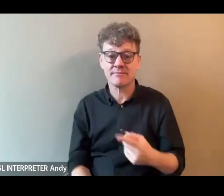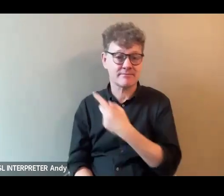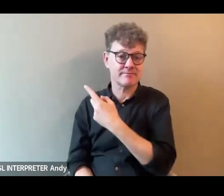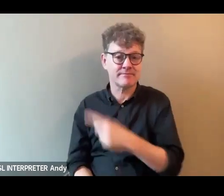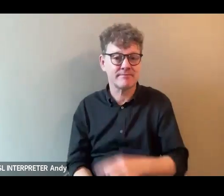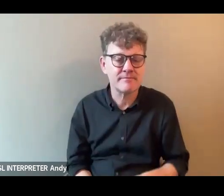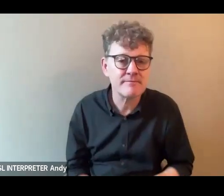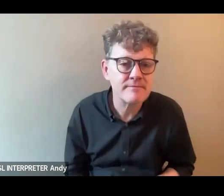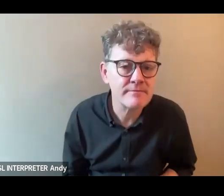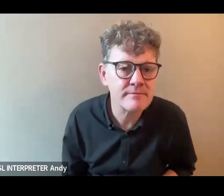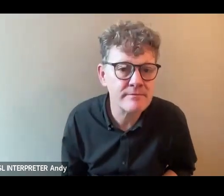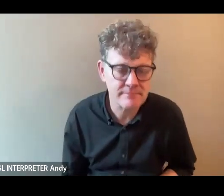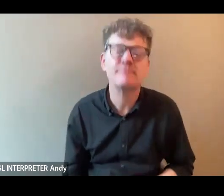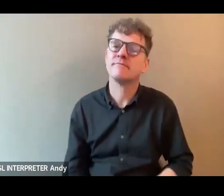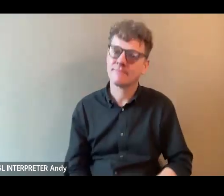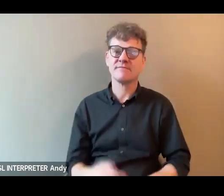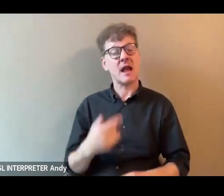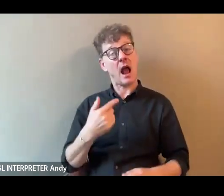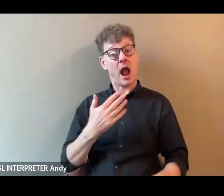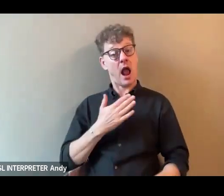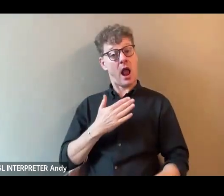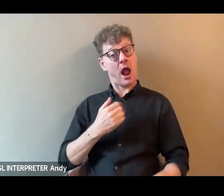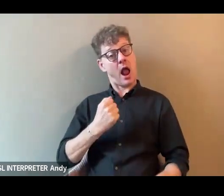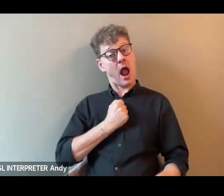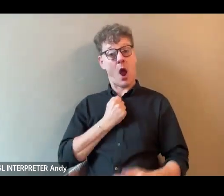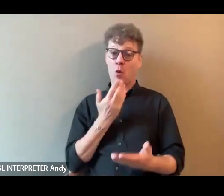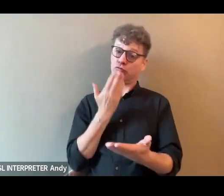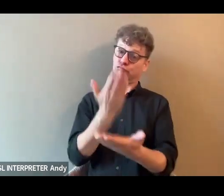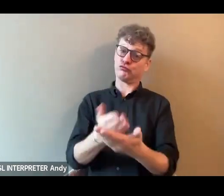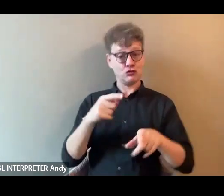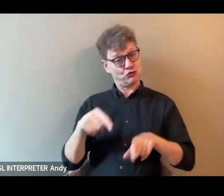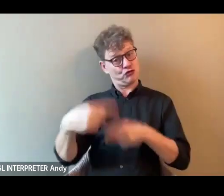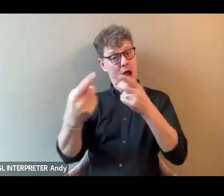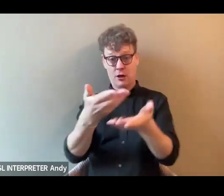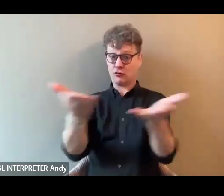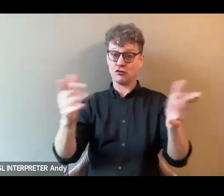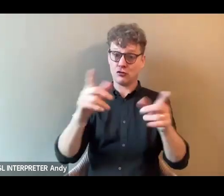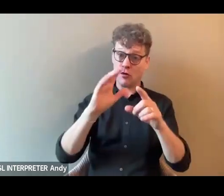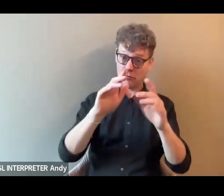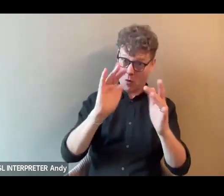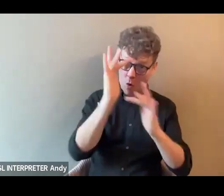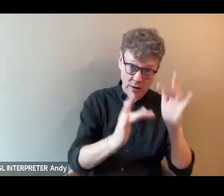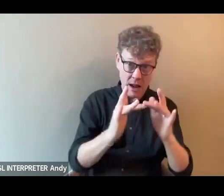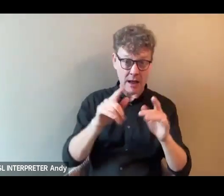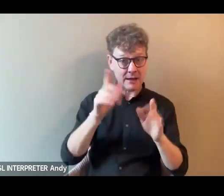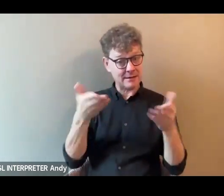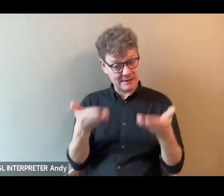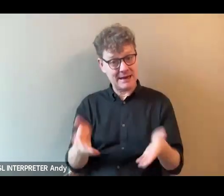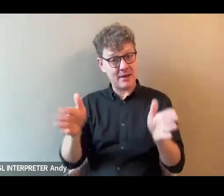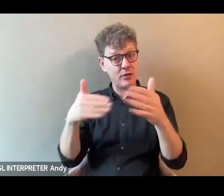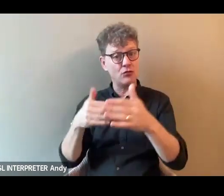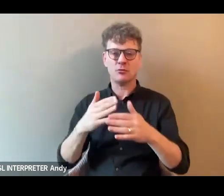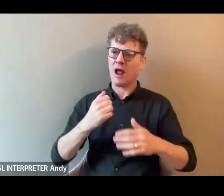I guess our challenge to the community and those online and in the room, I would regard as the